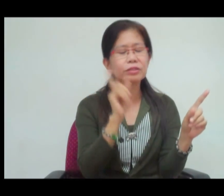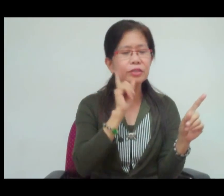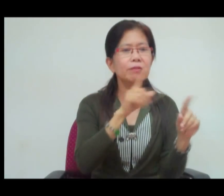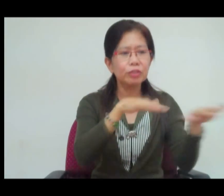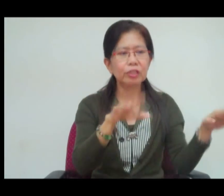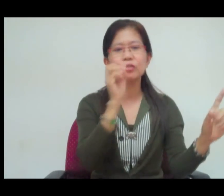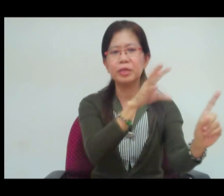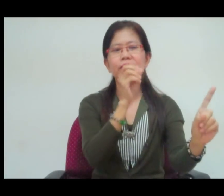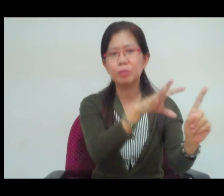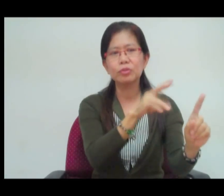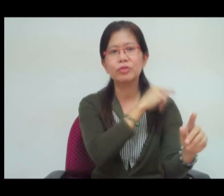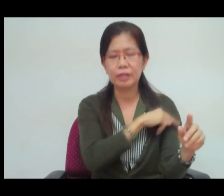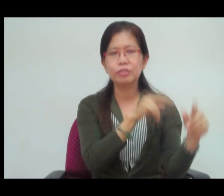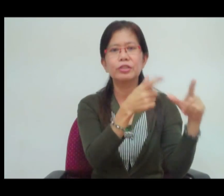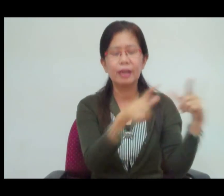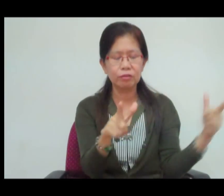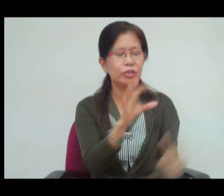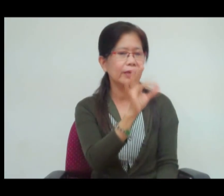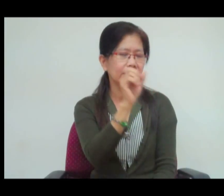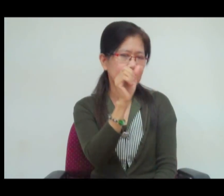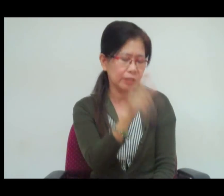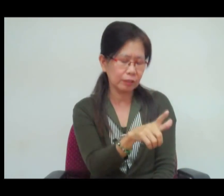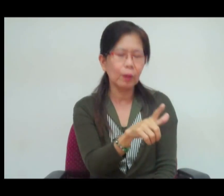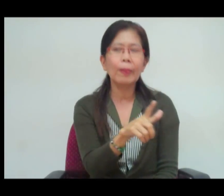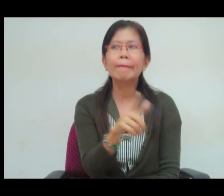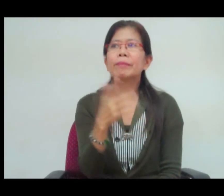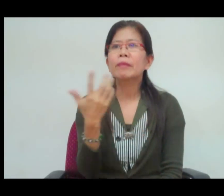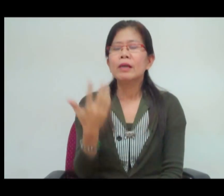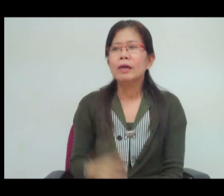deaf children should be exposed to natural language like FSL.